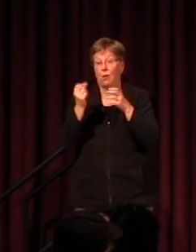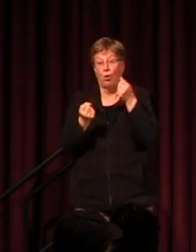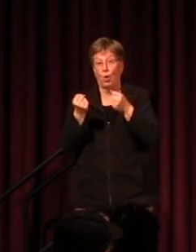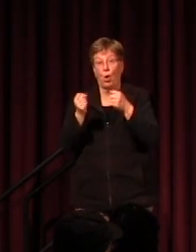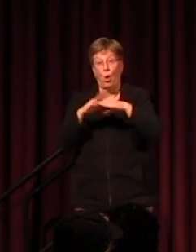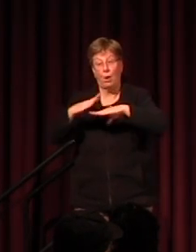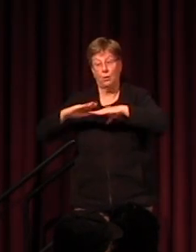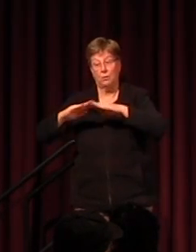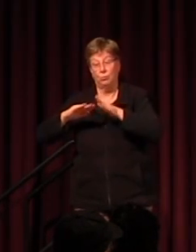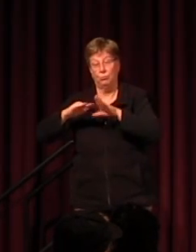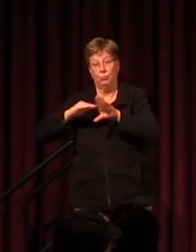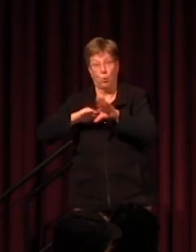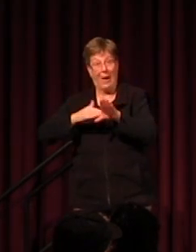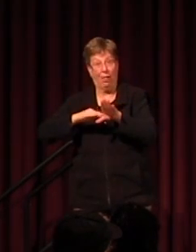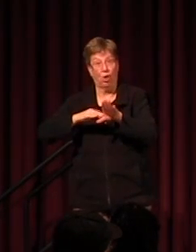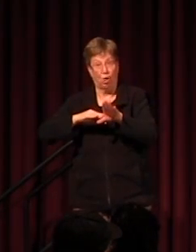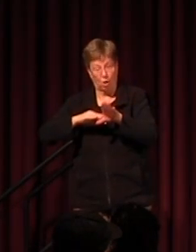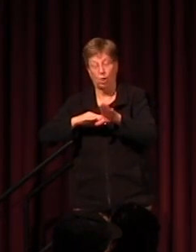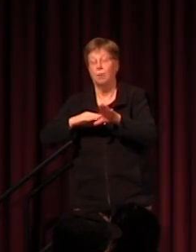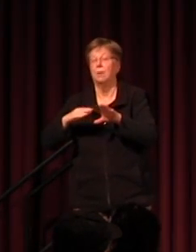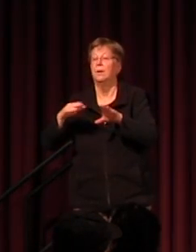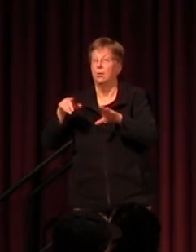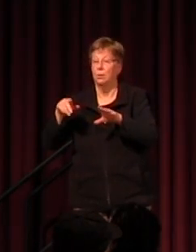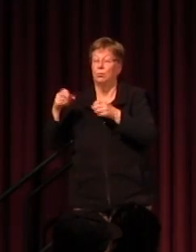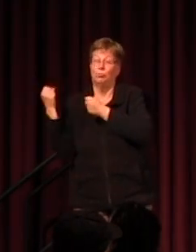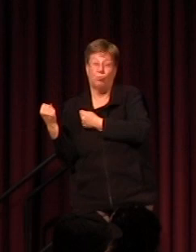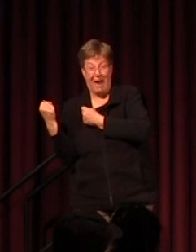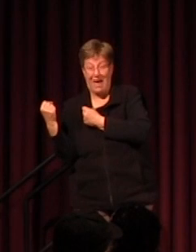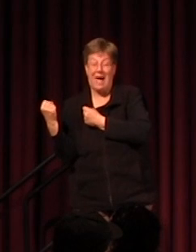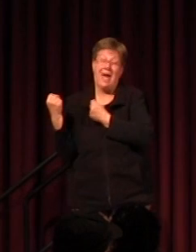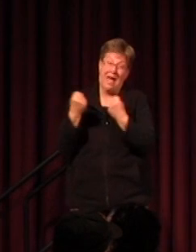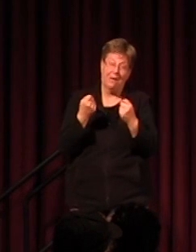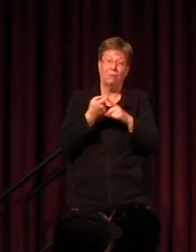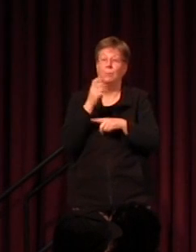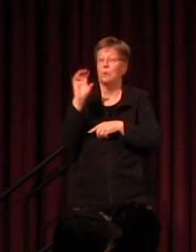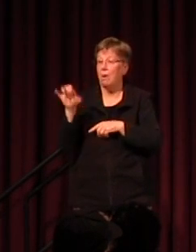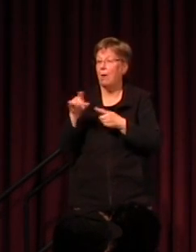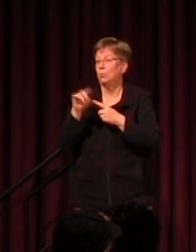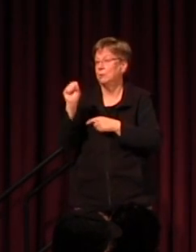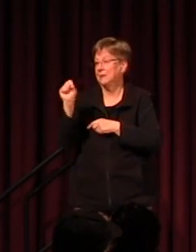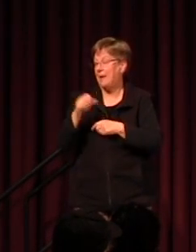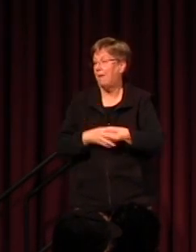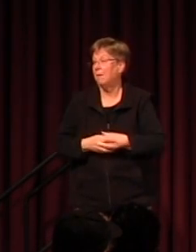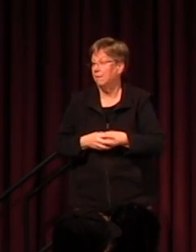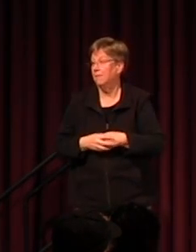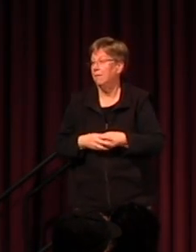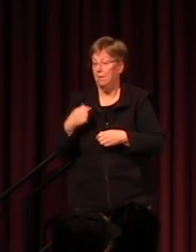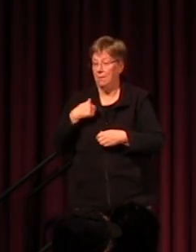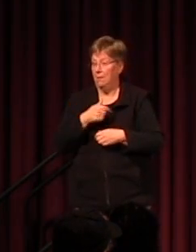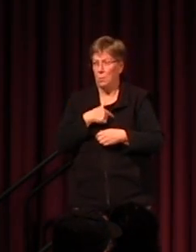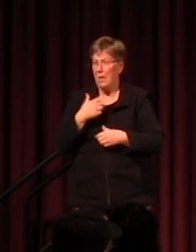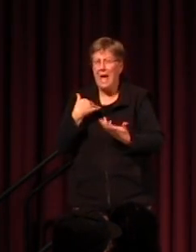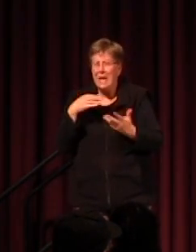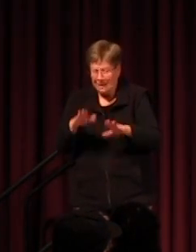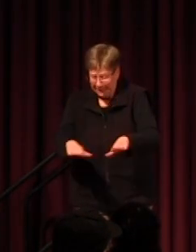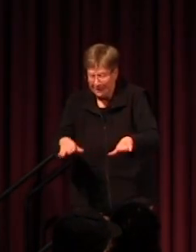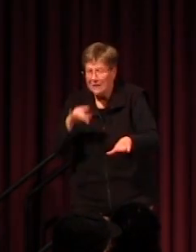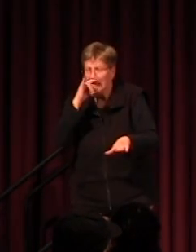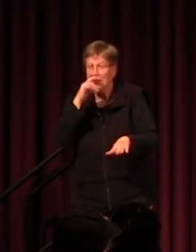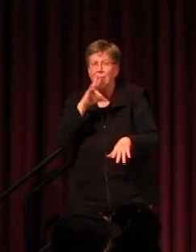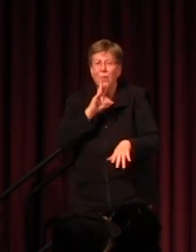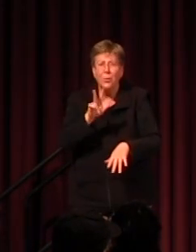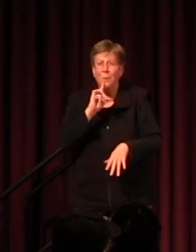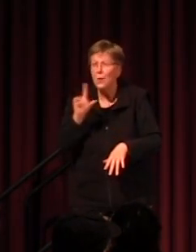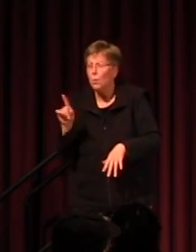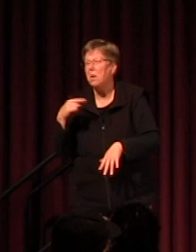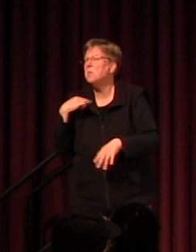trailer to drive across country from Chicago to Seattle. We had little kids, right? Three and one.